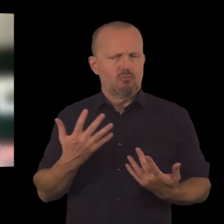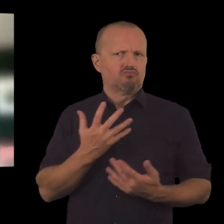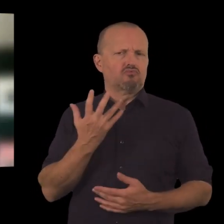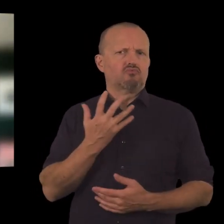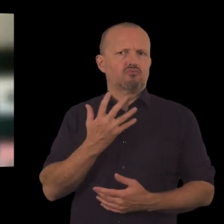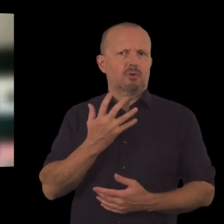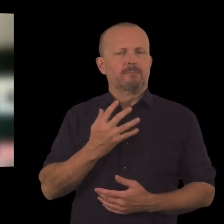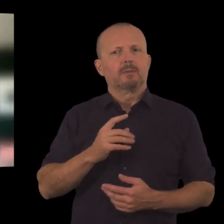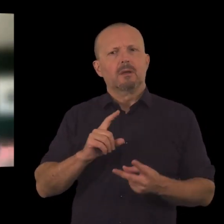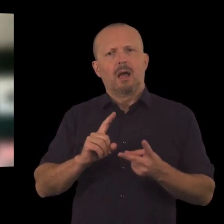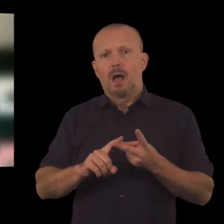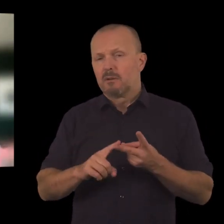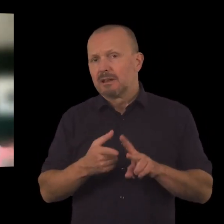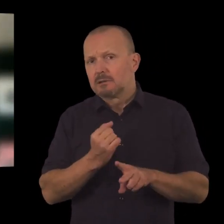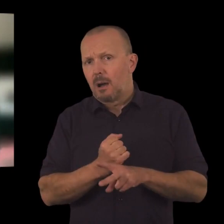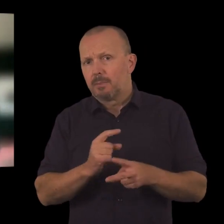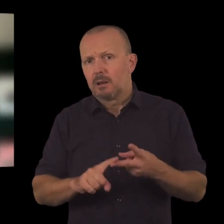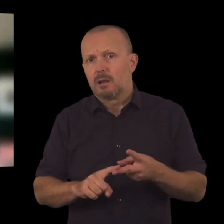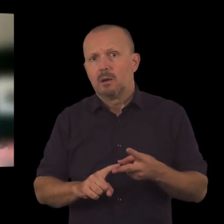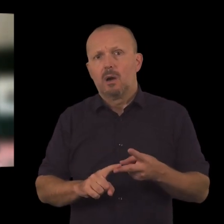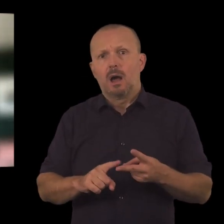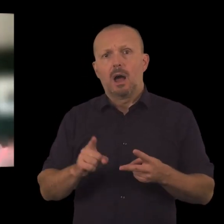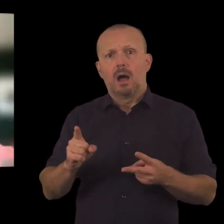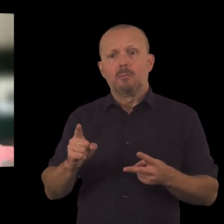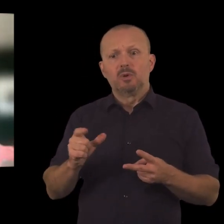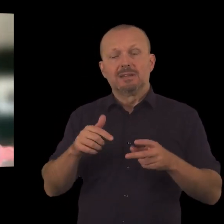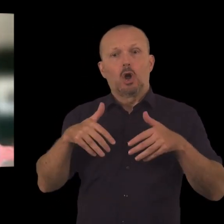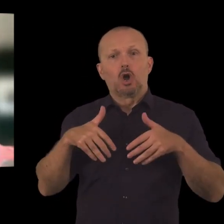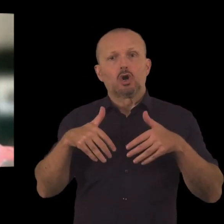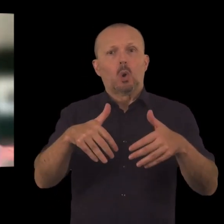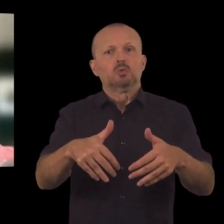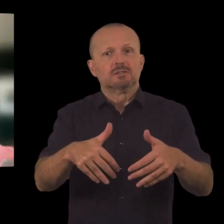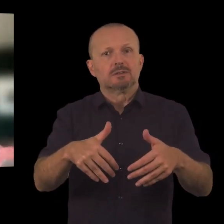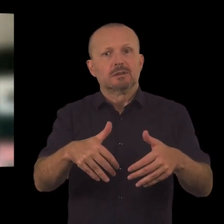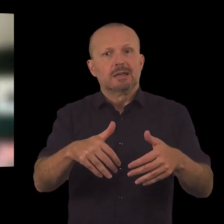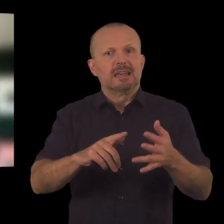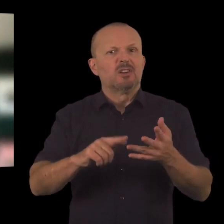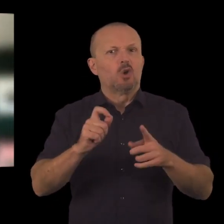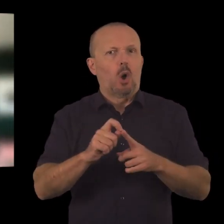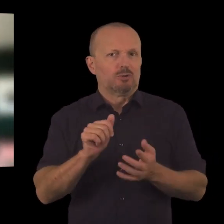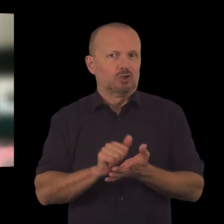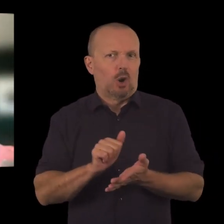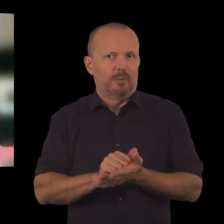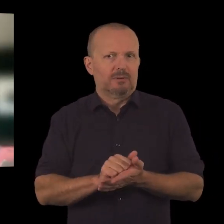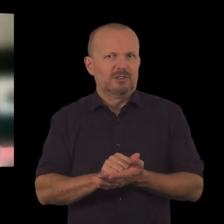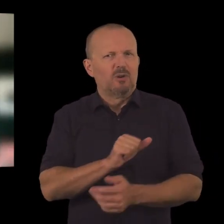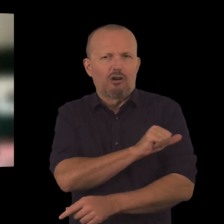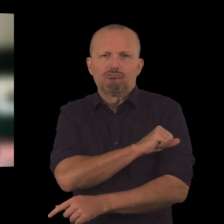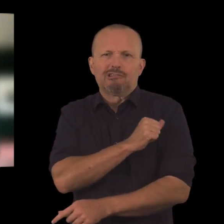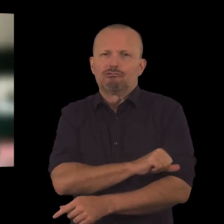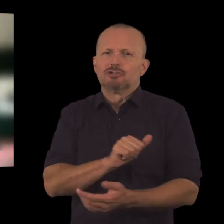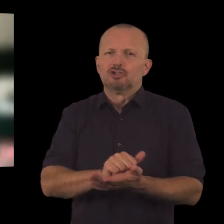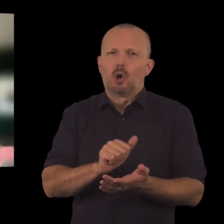been quite full on. So a few years ago, everyone said we want to do a show about racism and what